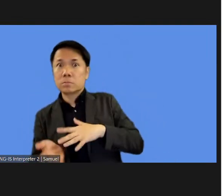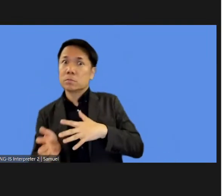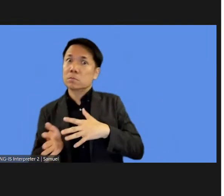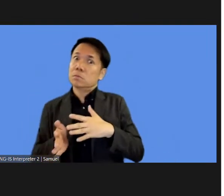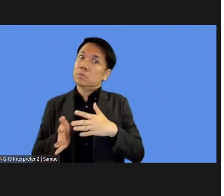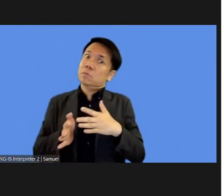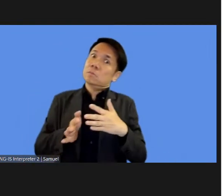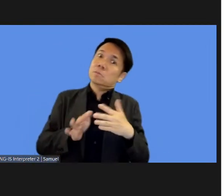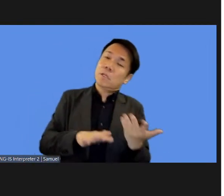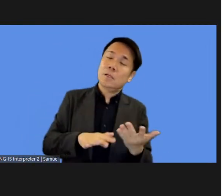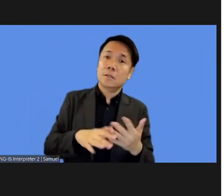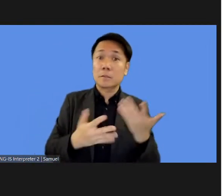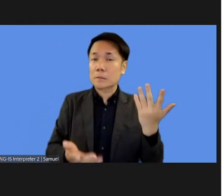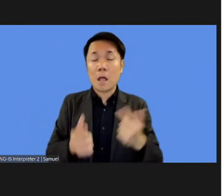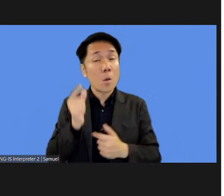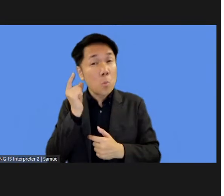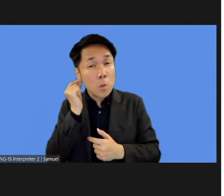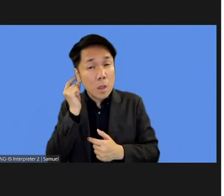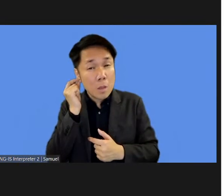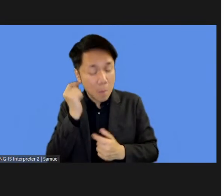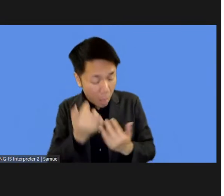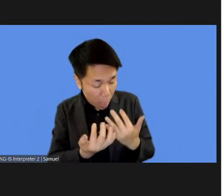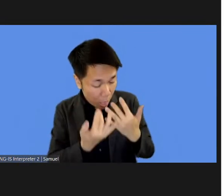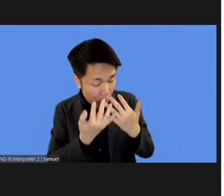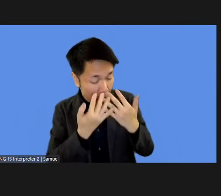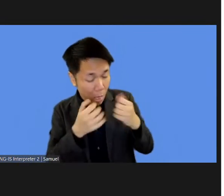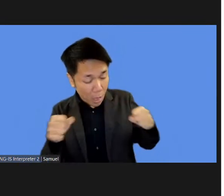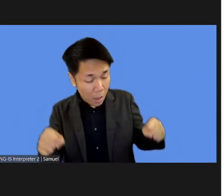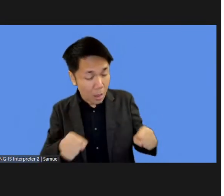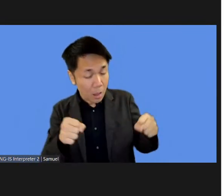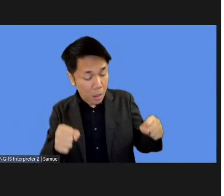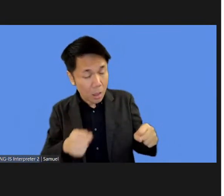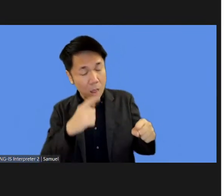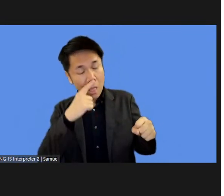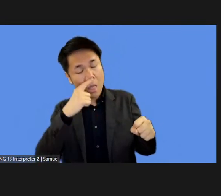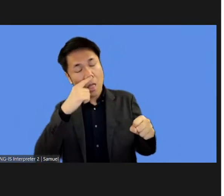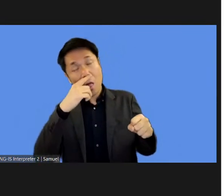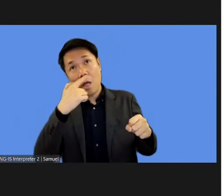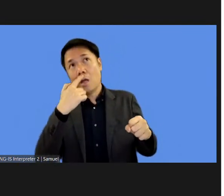of women and girls. On the share of renewables,